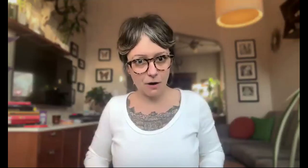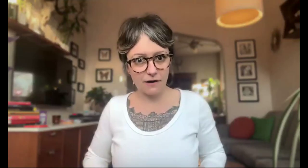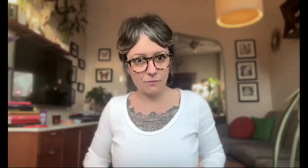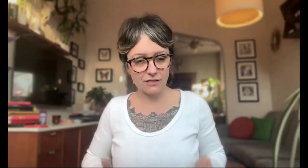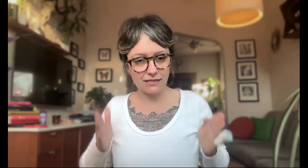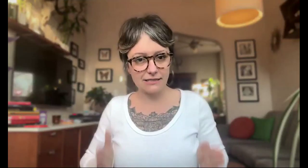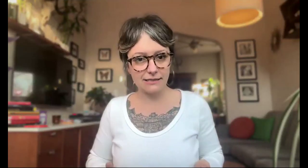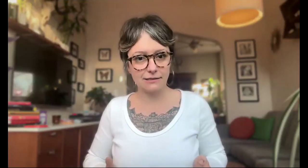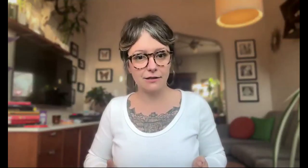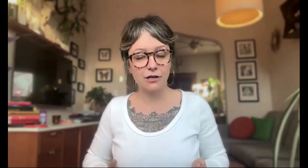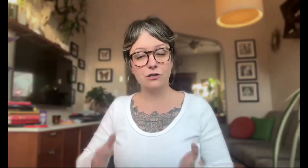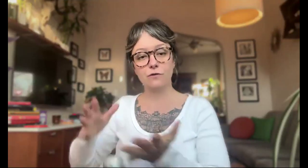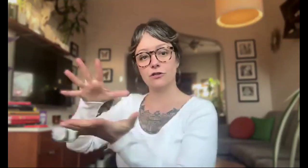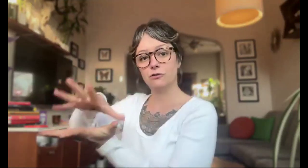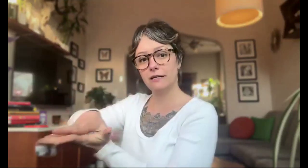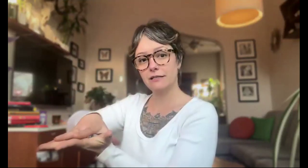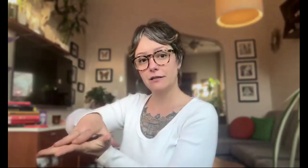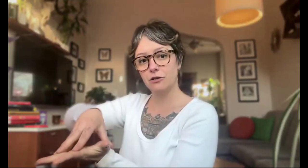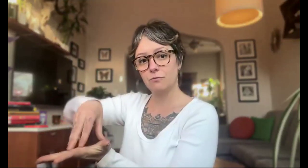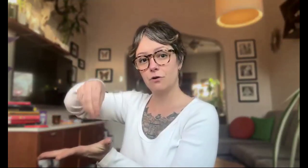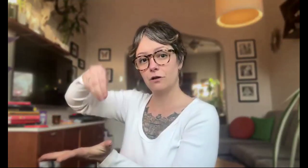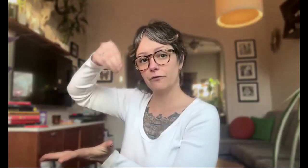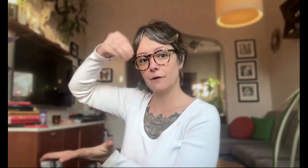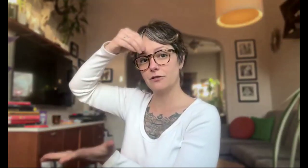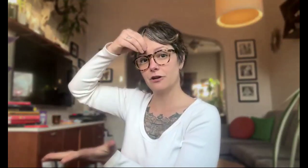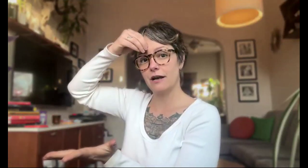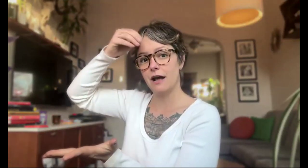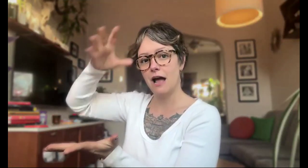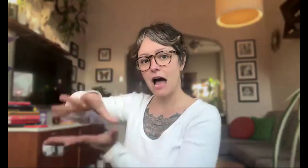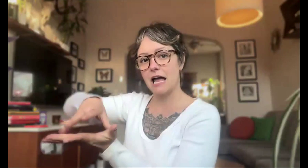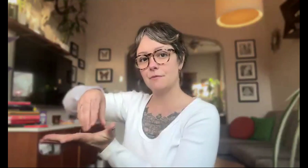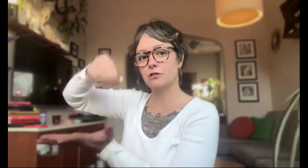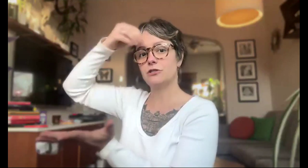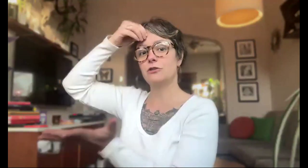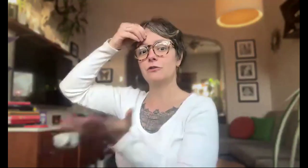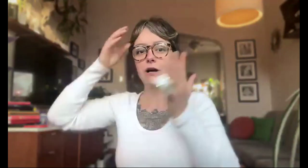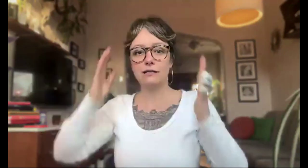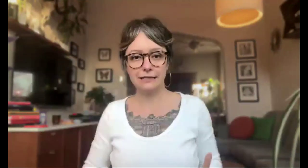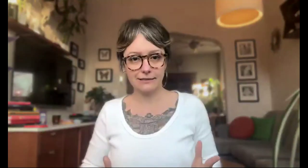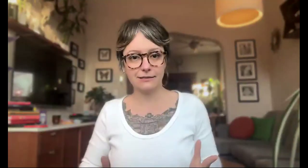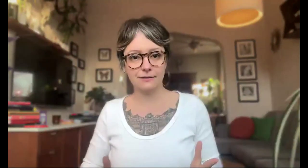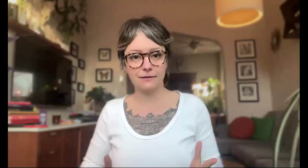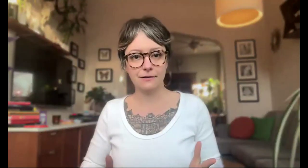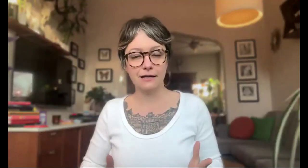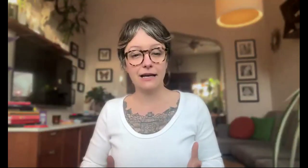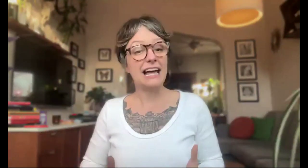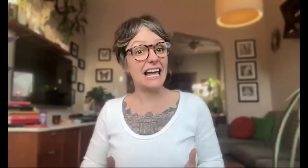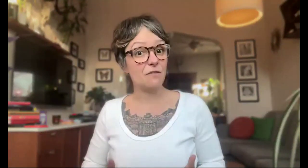part of the person is this. So if you're a student, you pull information to your head. I am a student. If